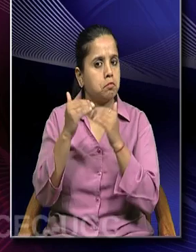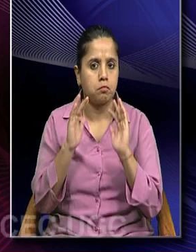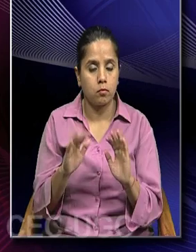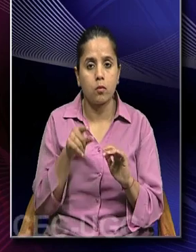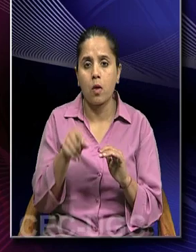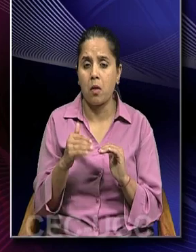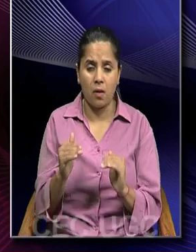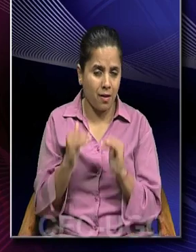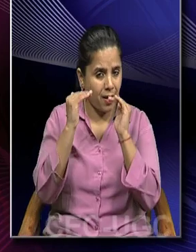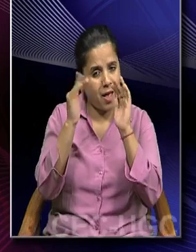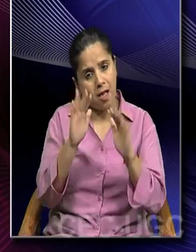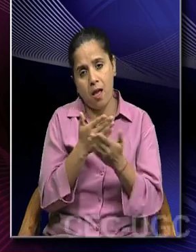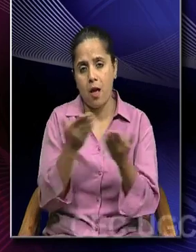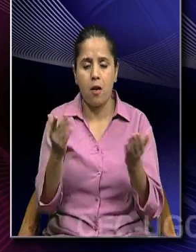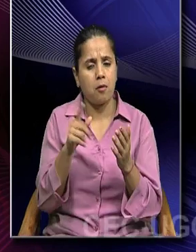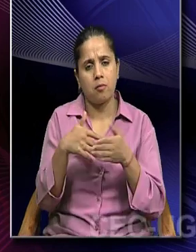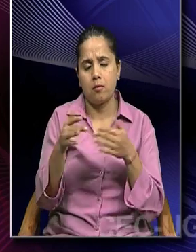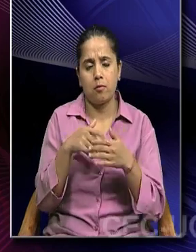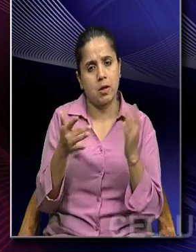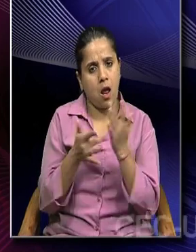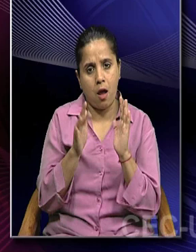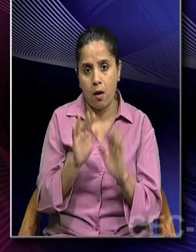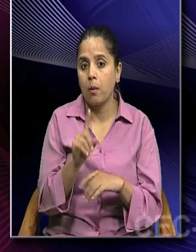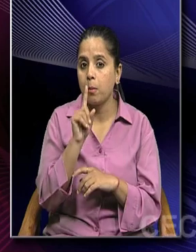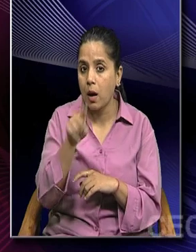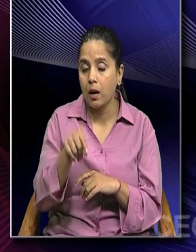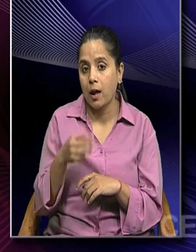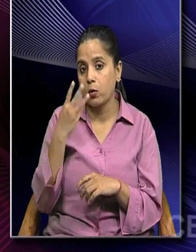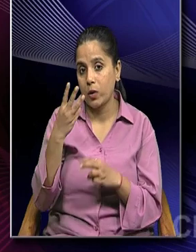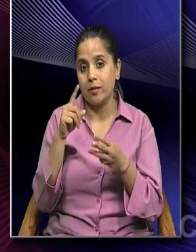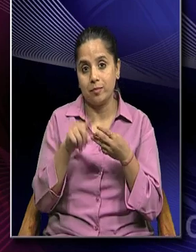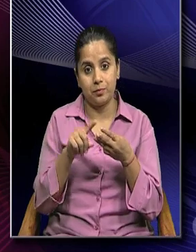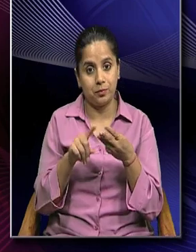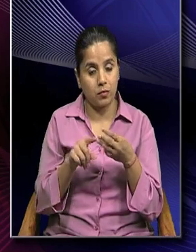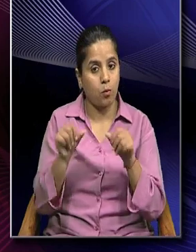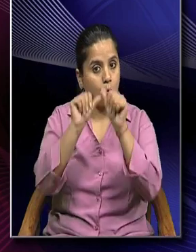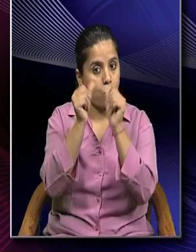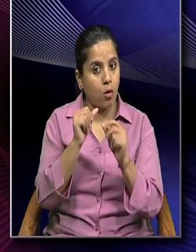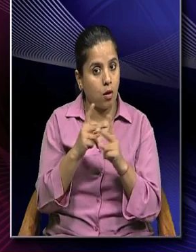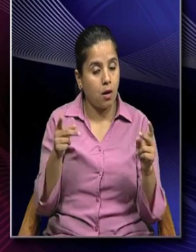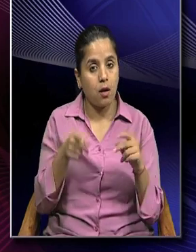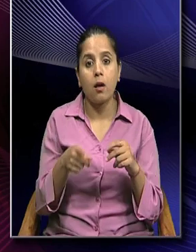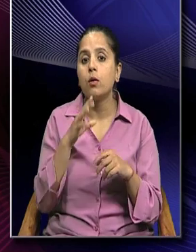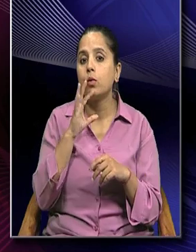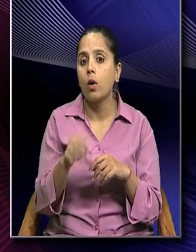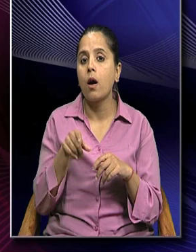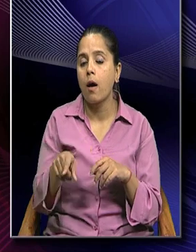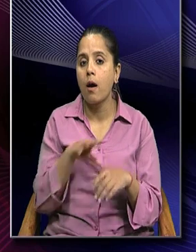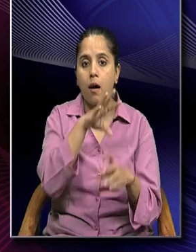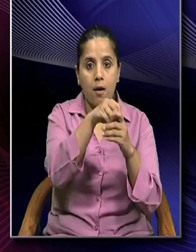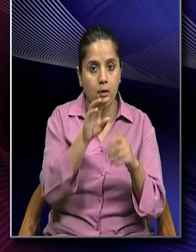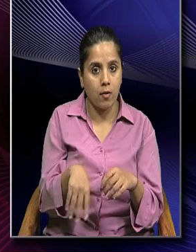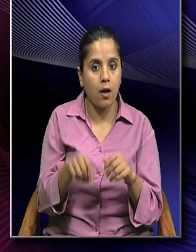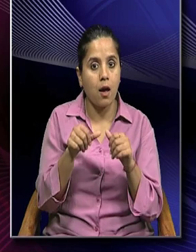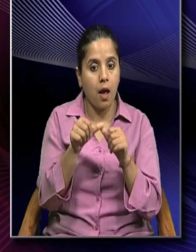how advanced you are in terms of technology. But these three models, which actually form part of